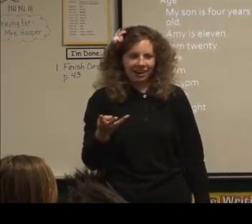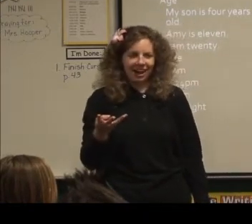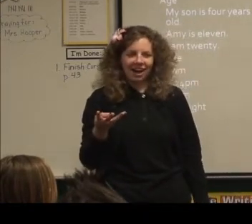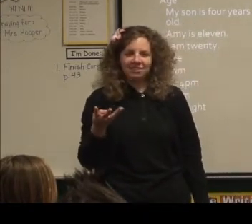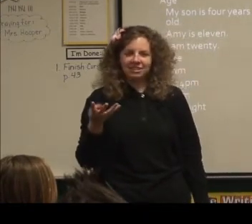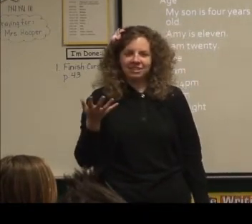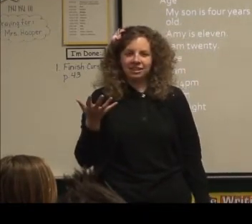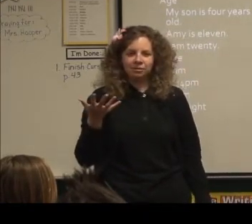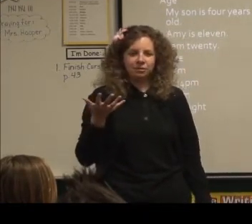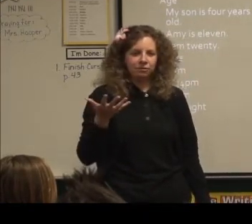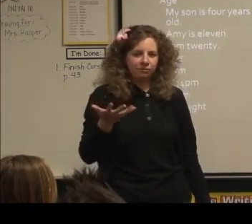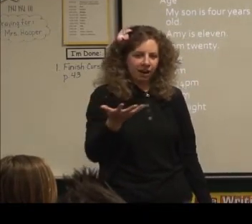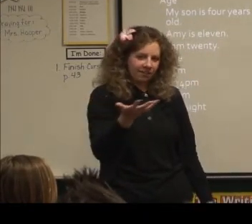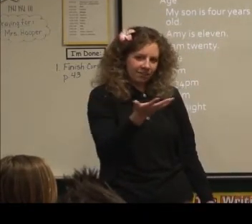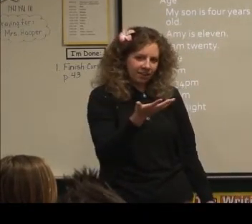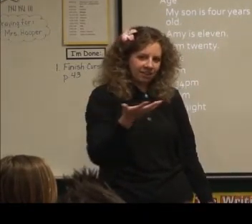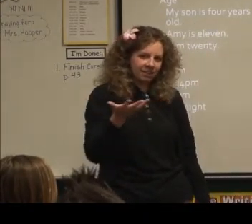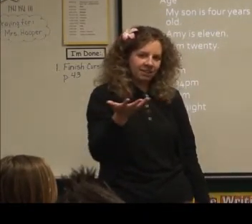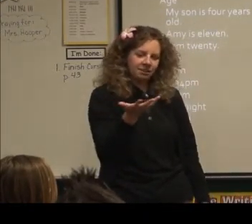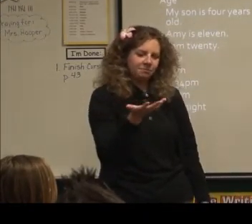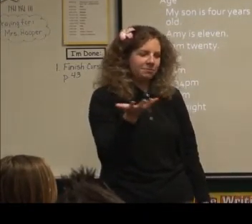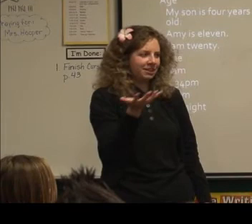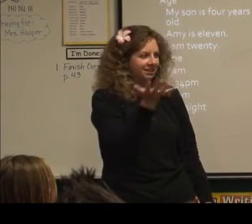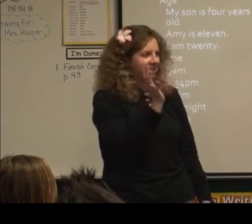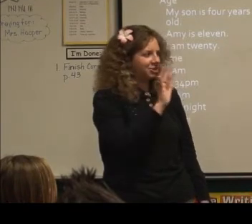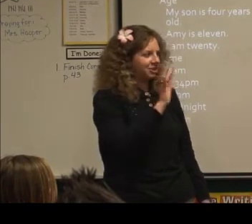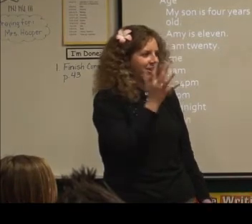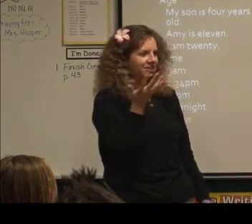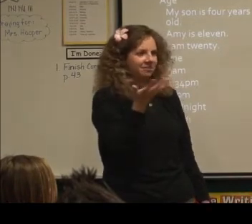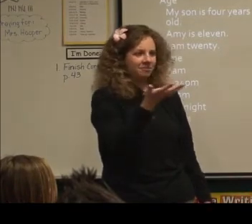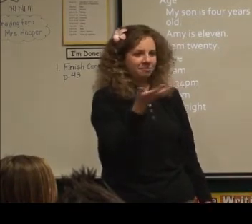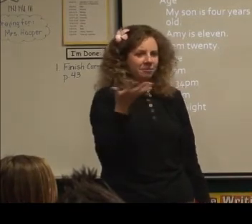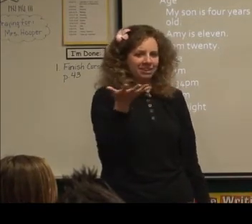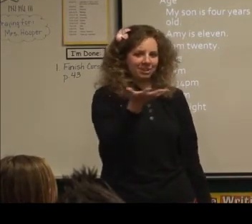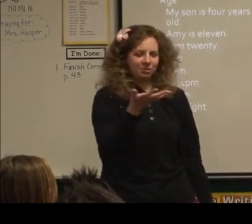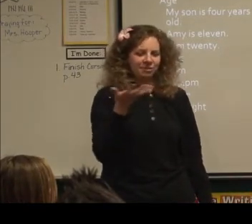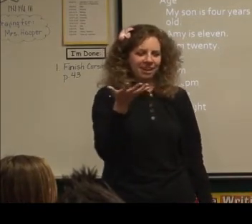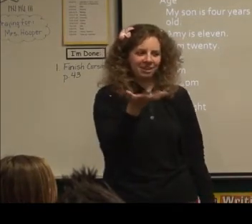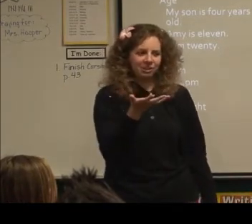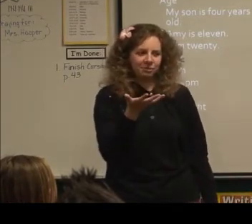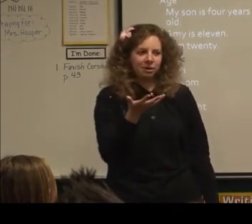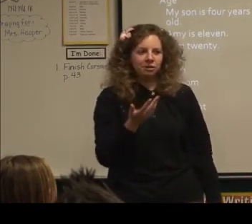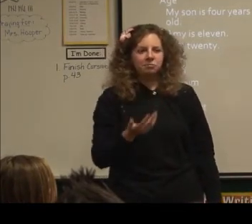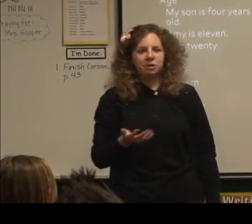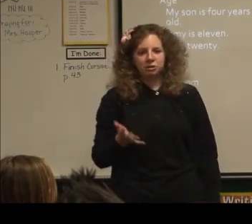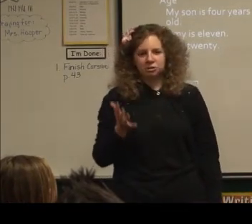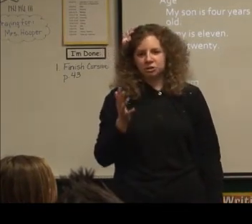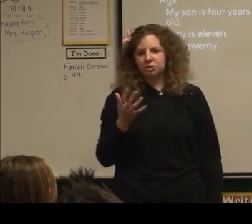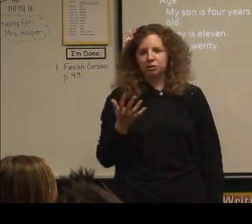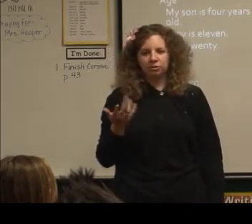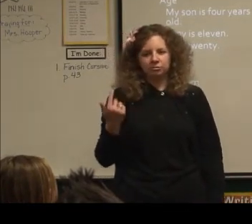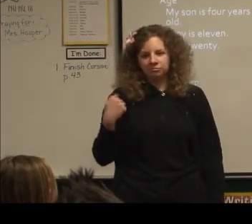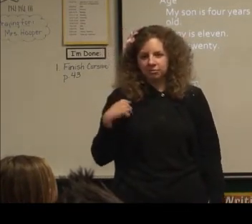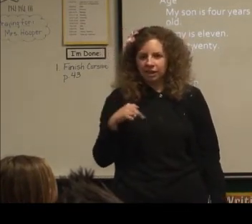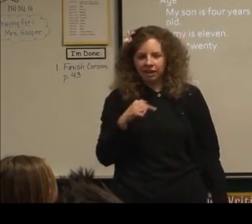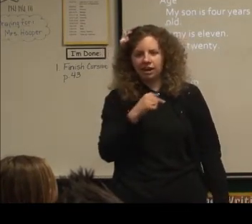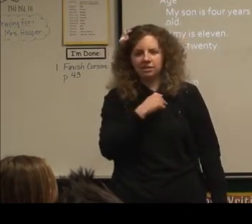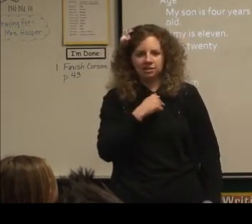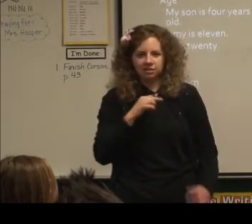I haven't seen it with the 5 of us because it just kind of makes it into a flat hand shape, but you could do like us,